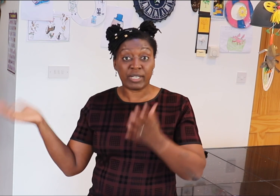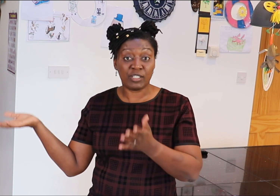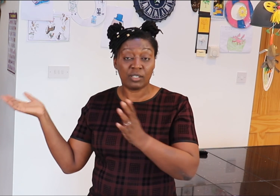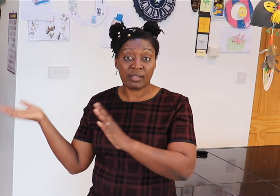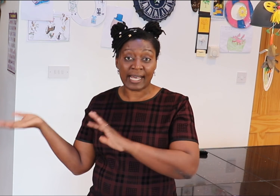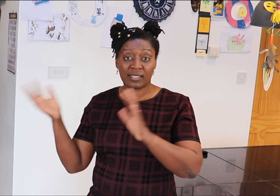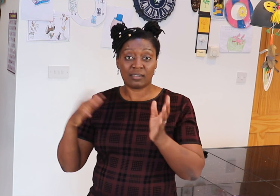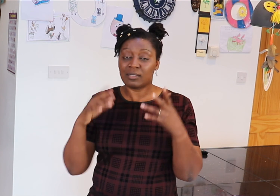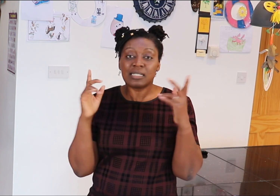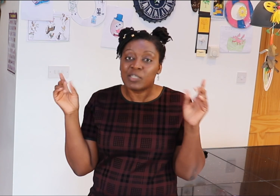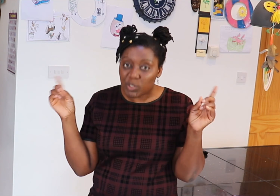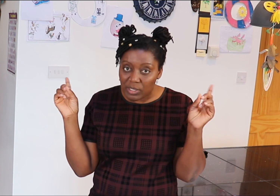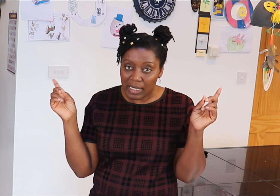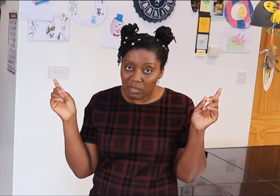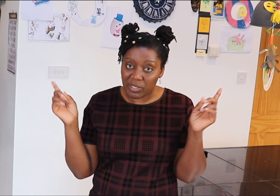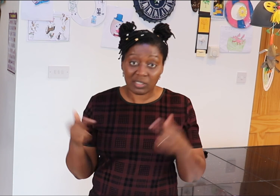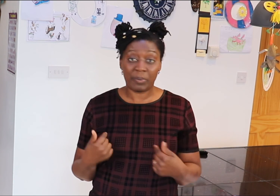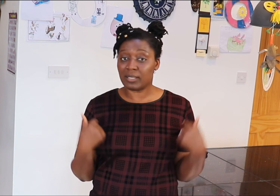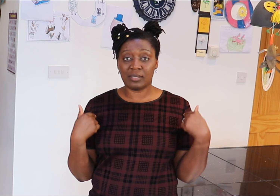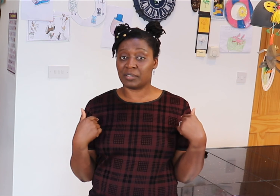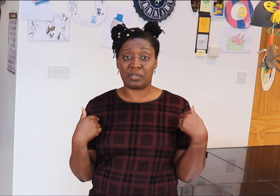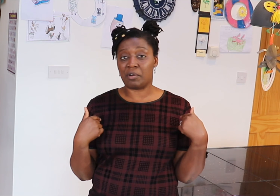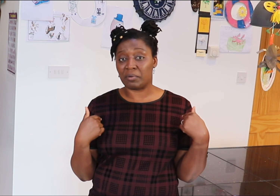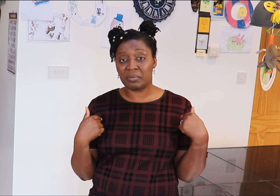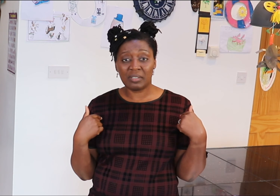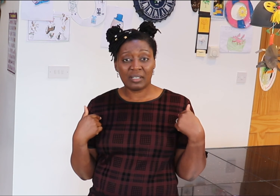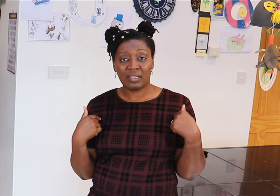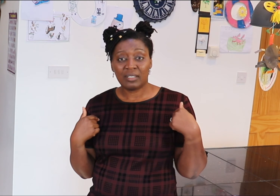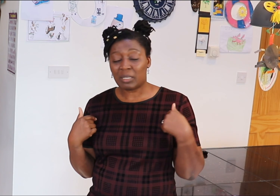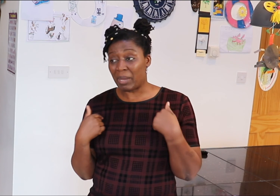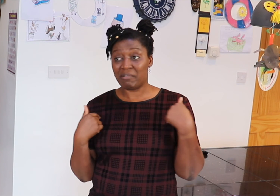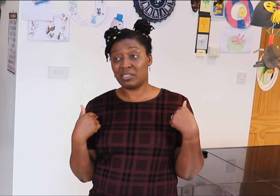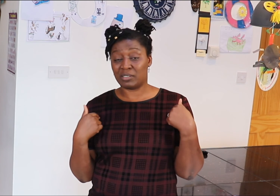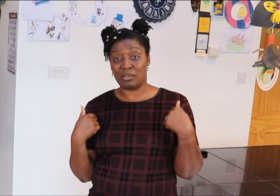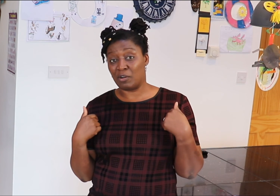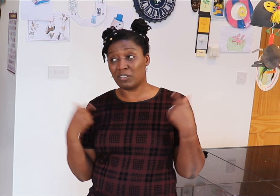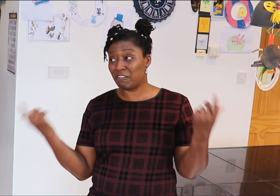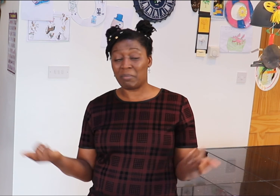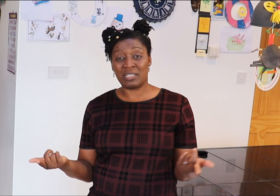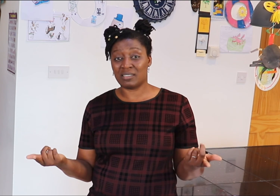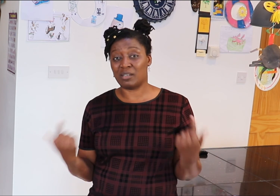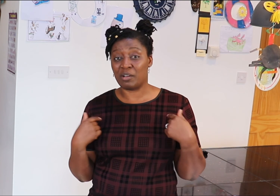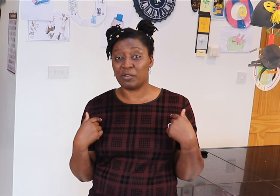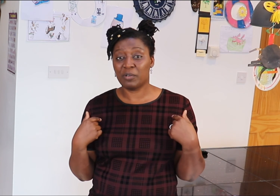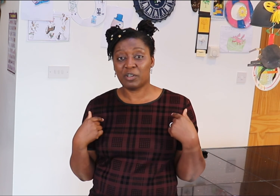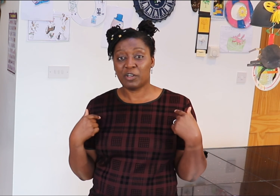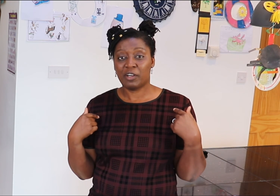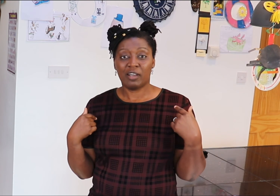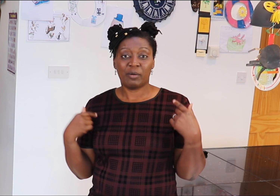agreed that this is between the inner beings. The person doesn't know, the parent doesn't know, the family doesn't know. It's